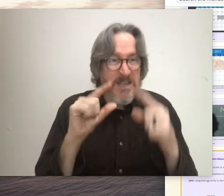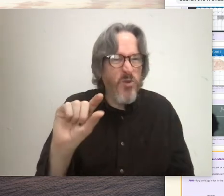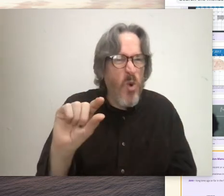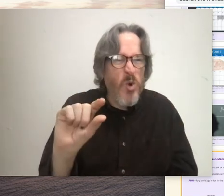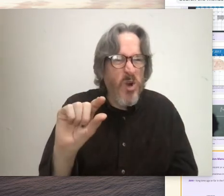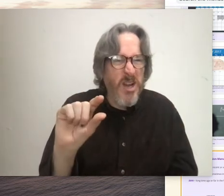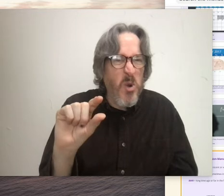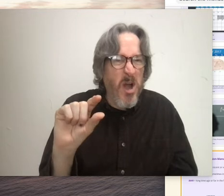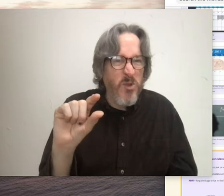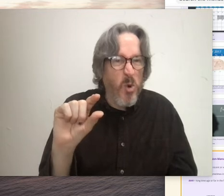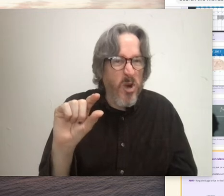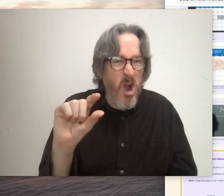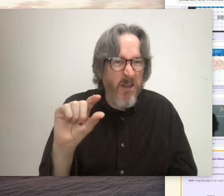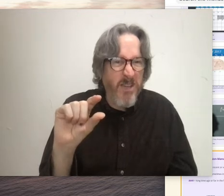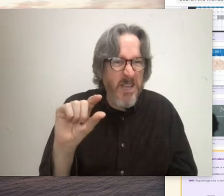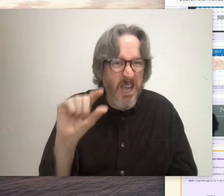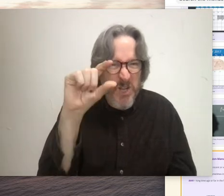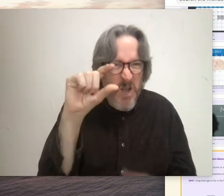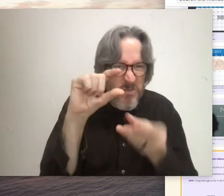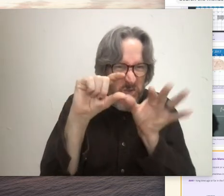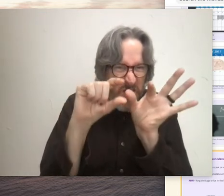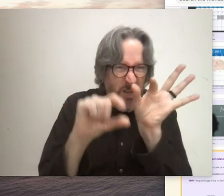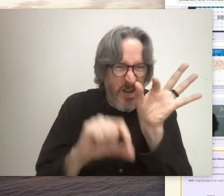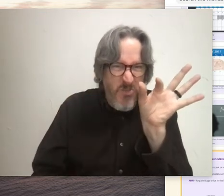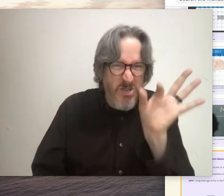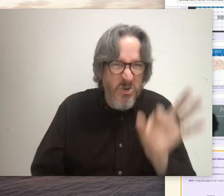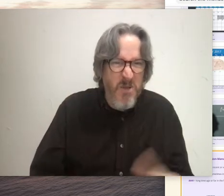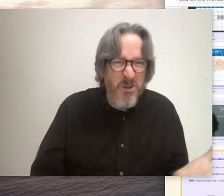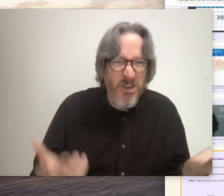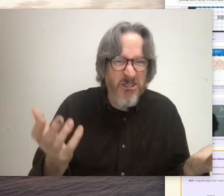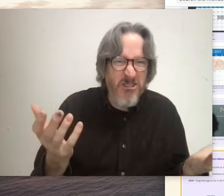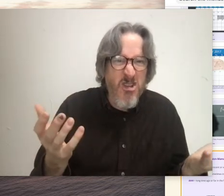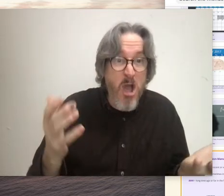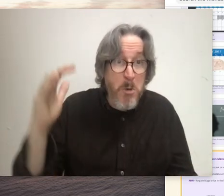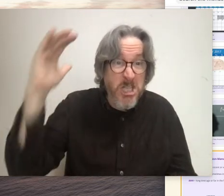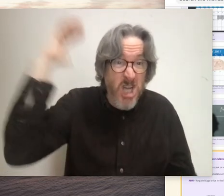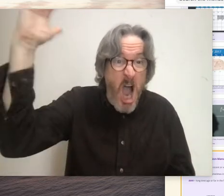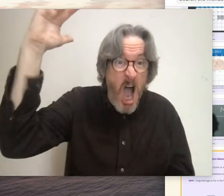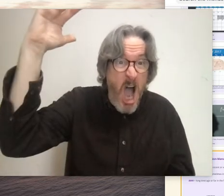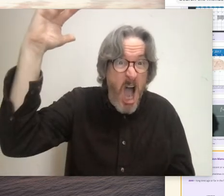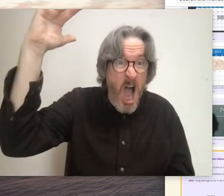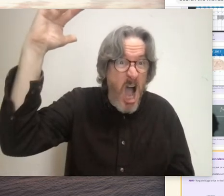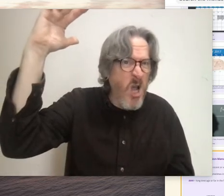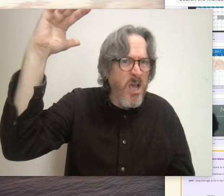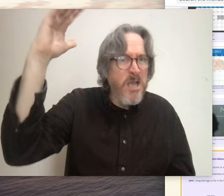small face. If you order, you know, if you order a coffee and it comes like an espresso cup, you're like, no, I want that.